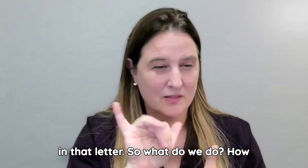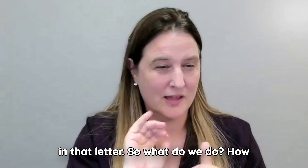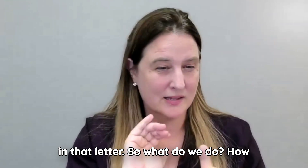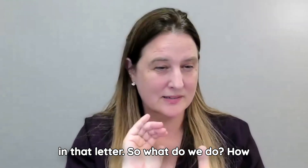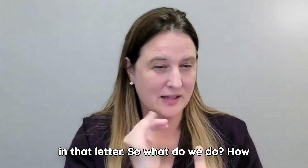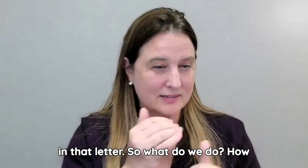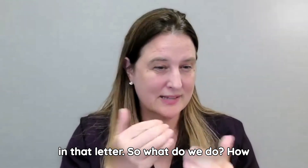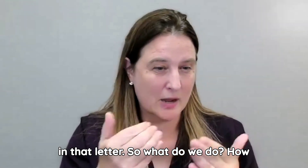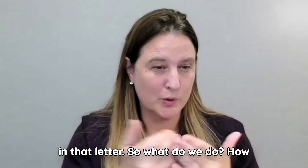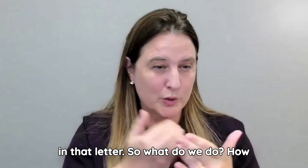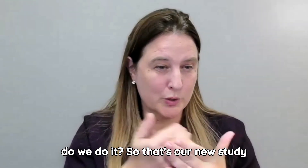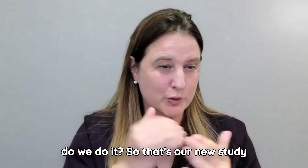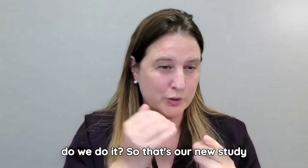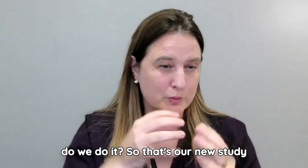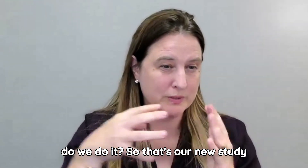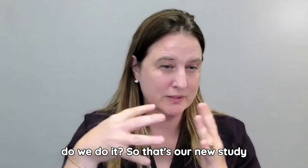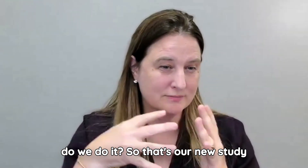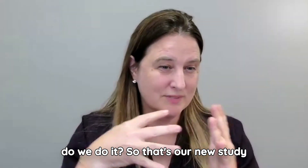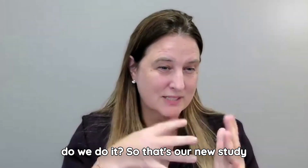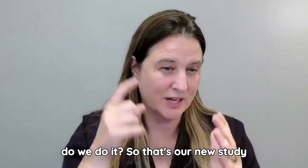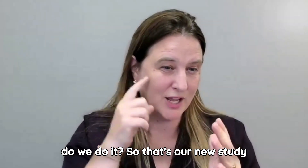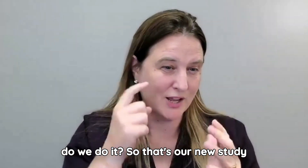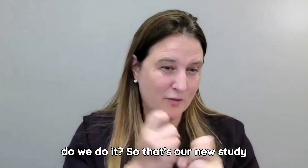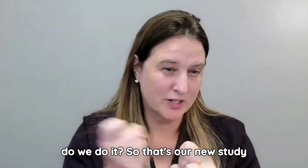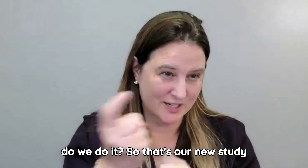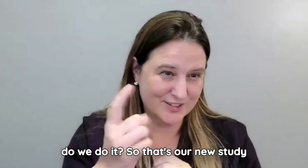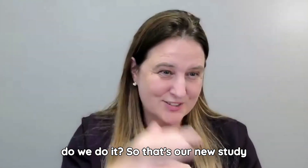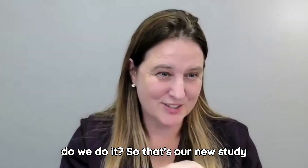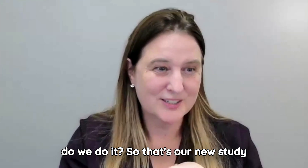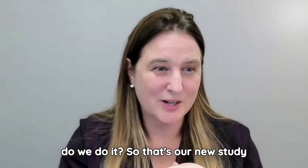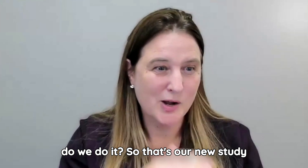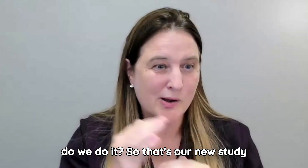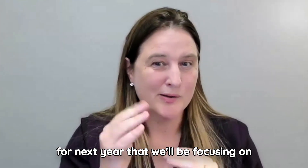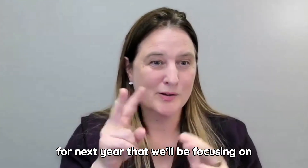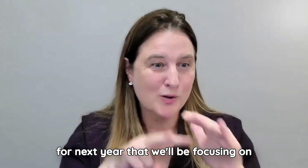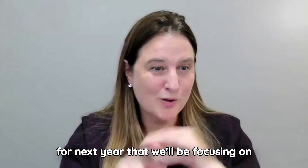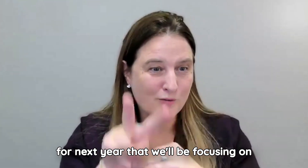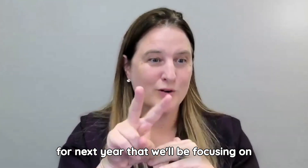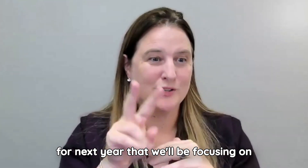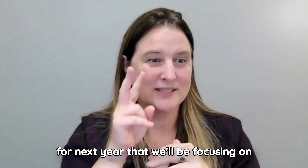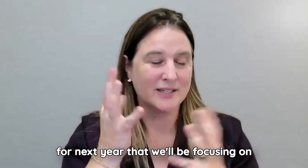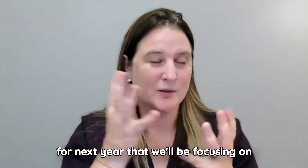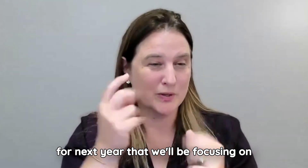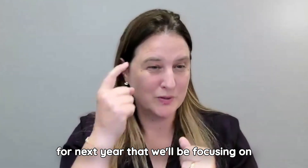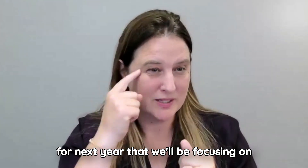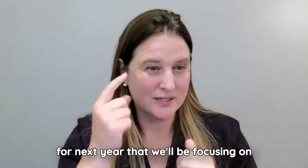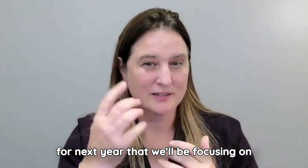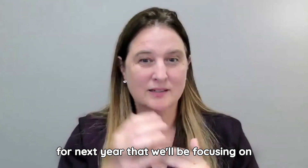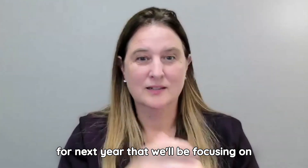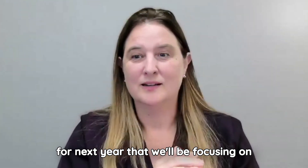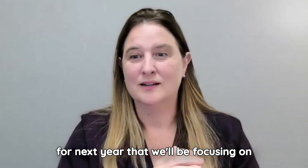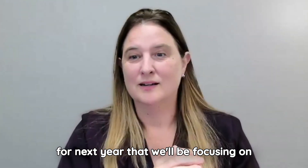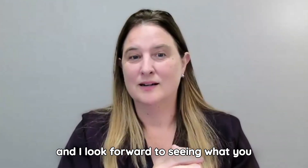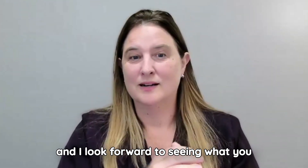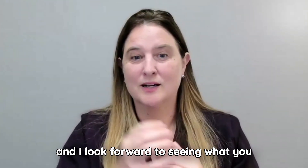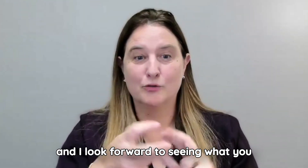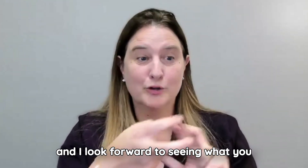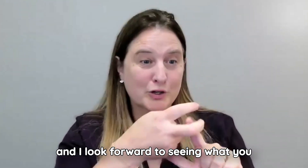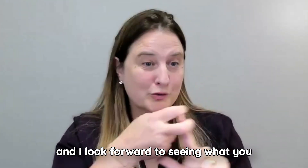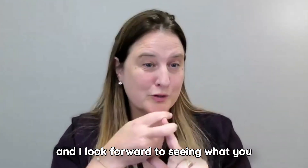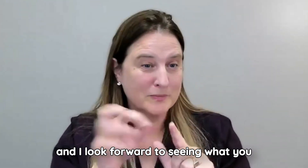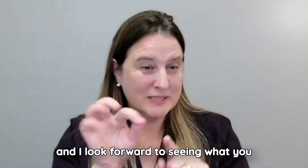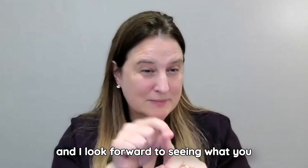accommodations in that letter. So what do we do? How do we do it? So that's our new study for next year that we'll be focusing on.